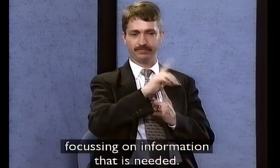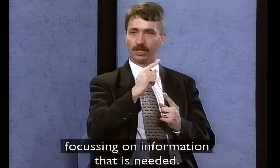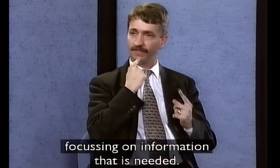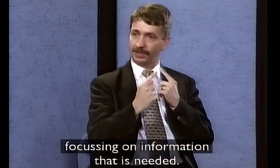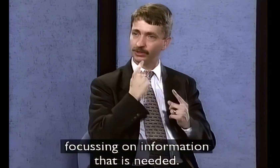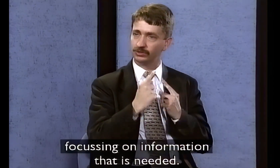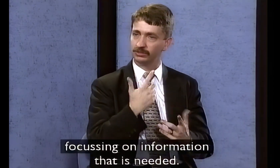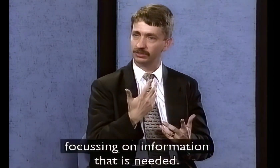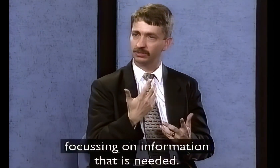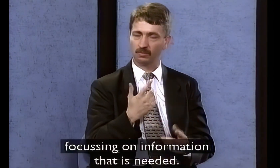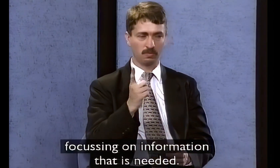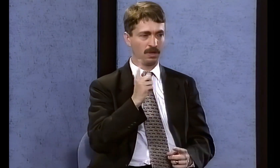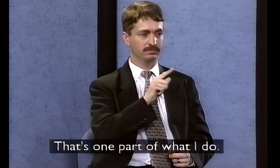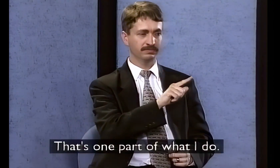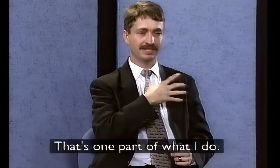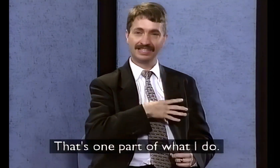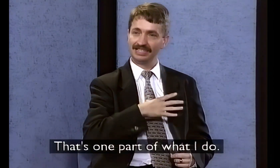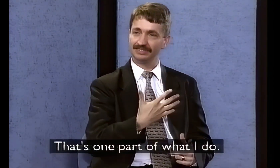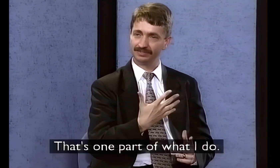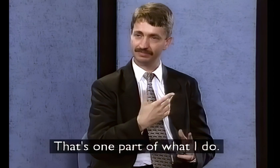needed. That's one part of what I